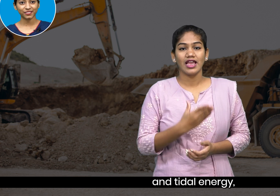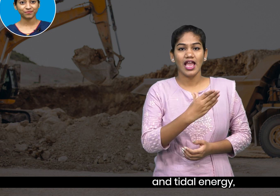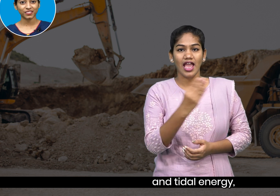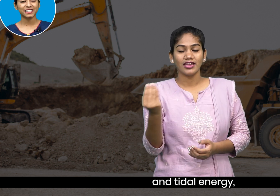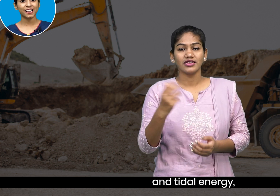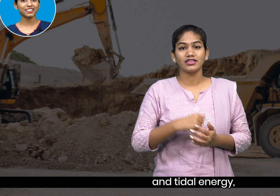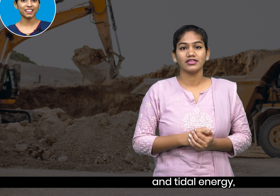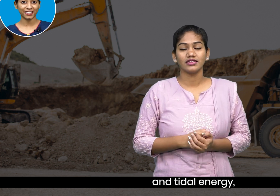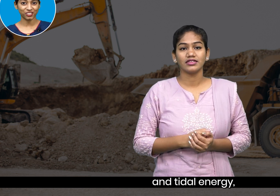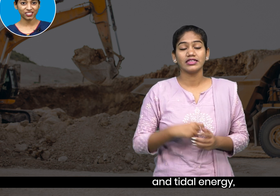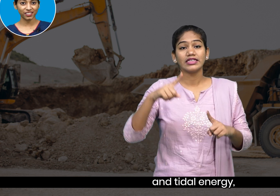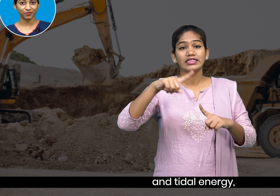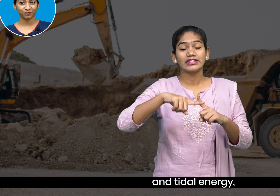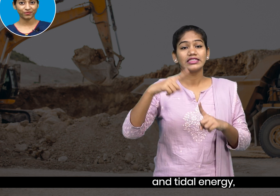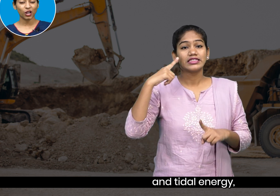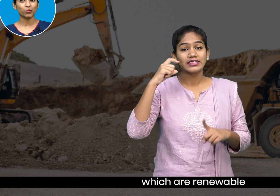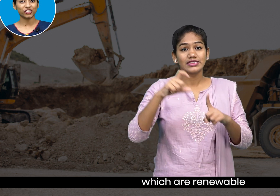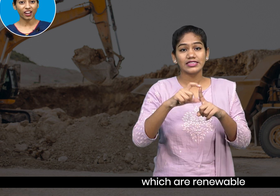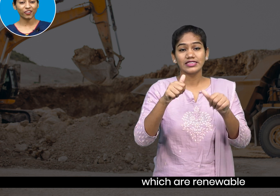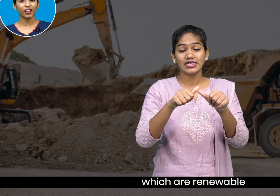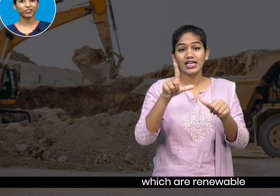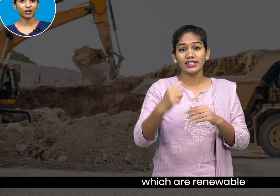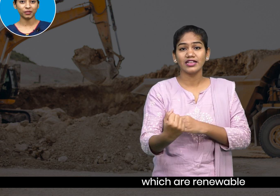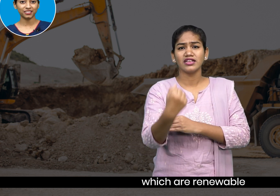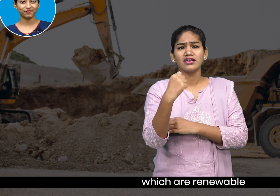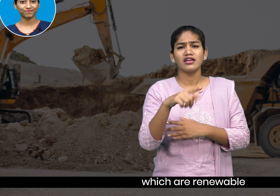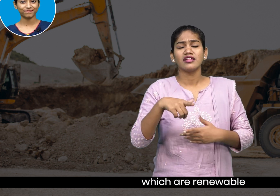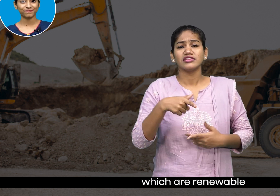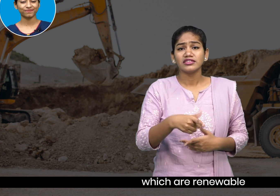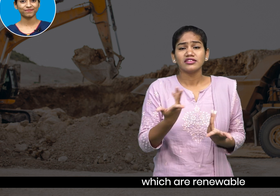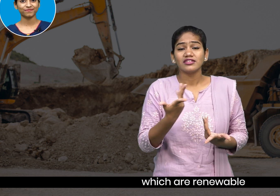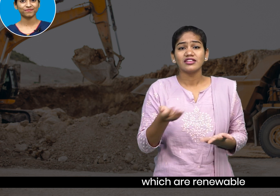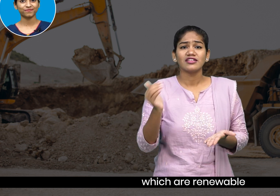and tidal energy, which are renewable.